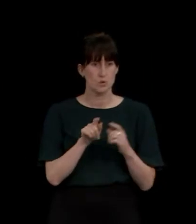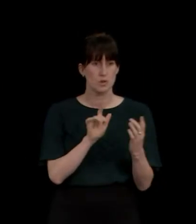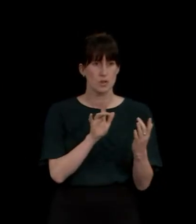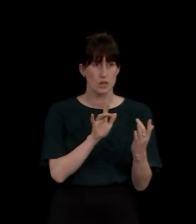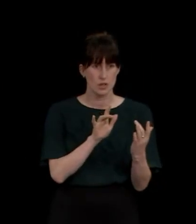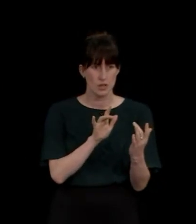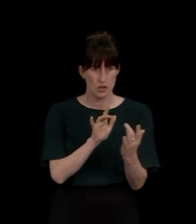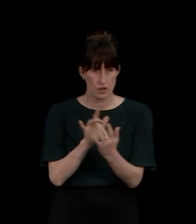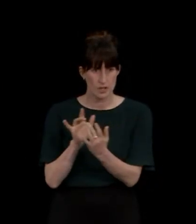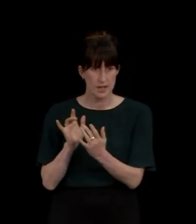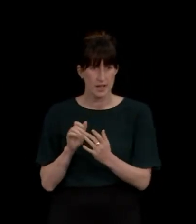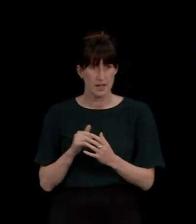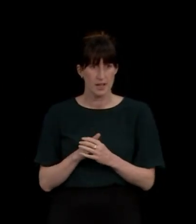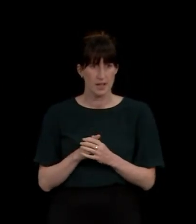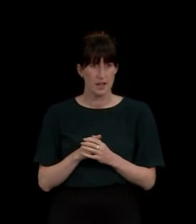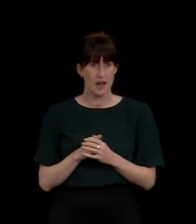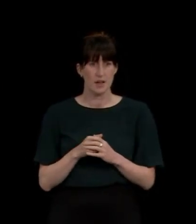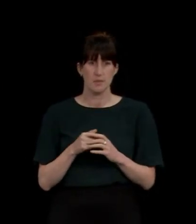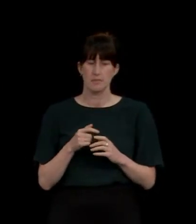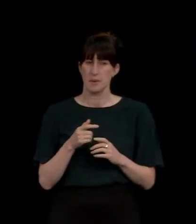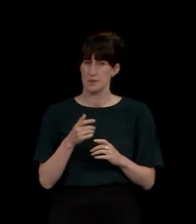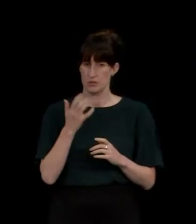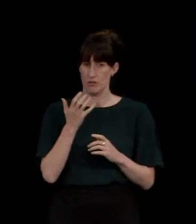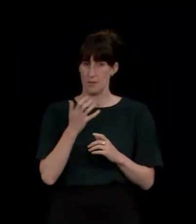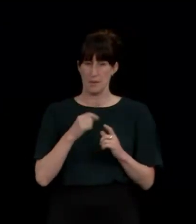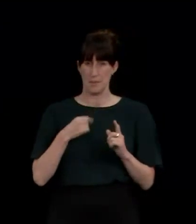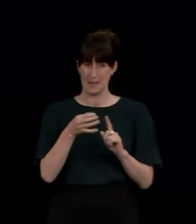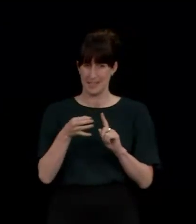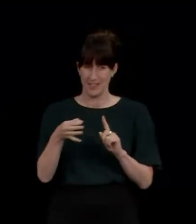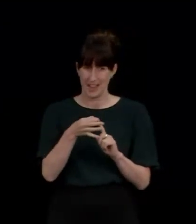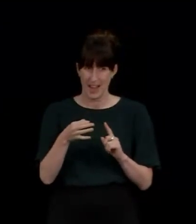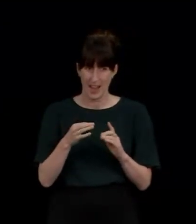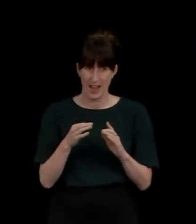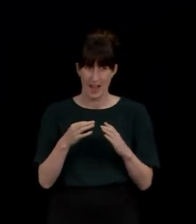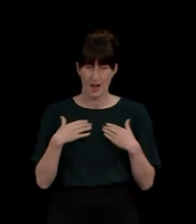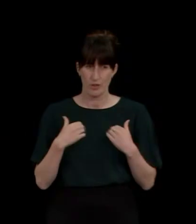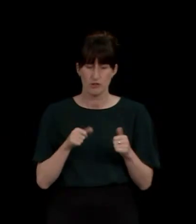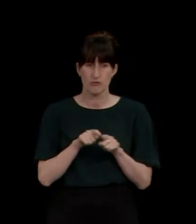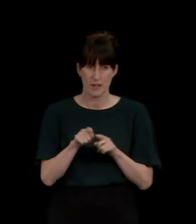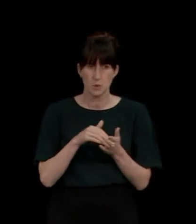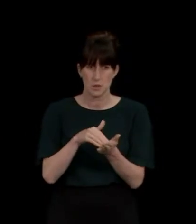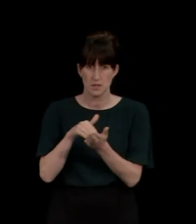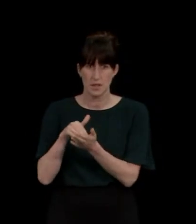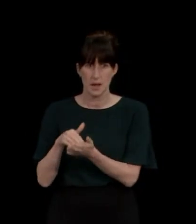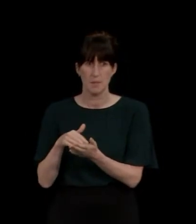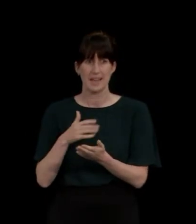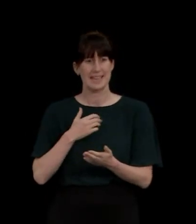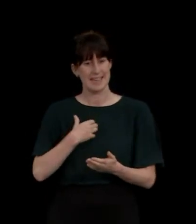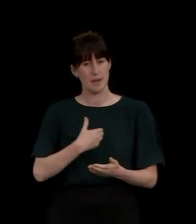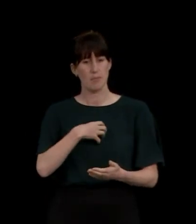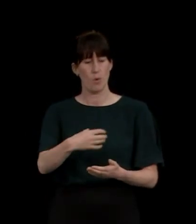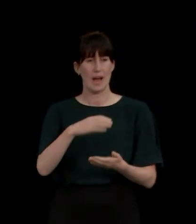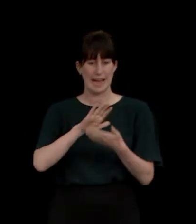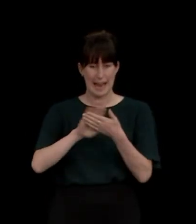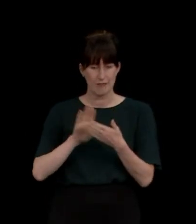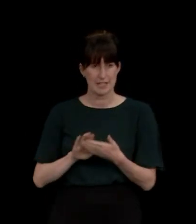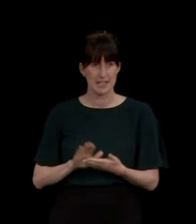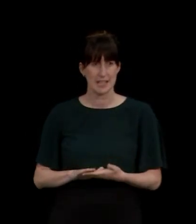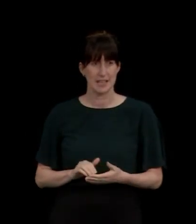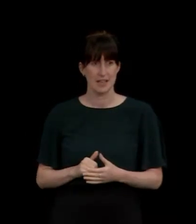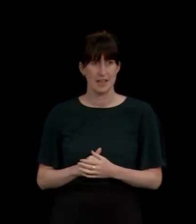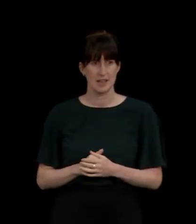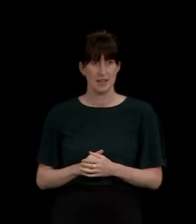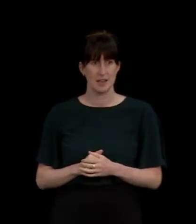the vulnerable families are often dealing with multiple people from DHBs, public health, which creates confusion, anxiety. Why is there